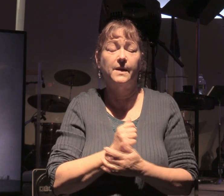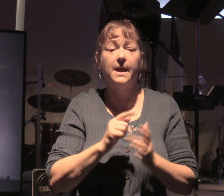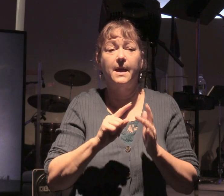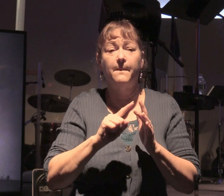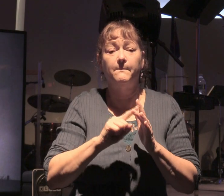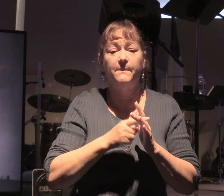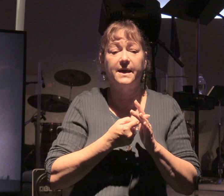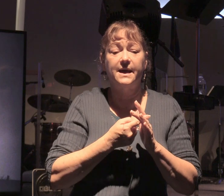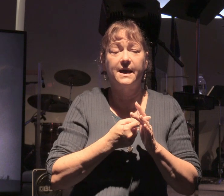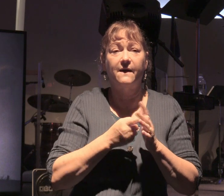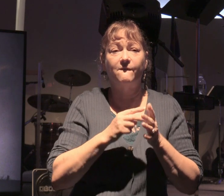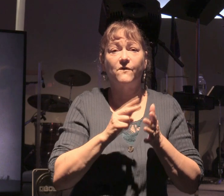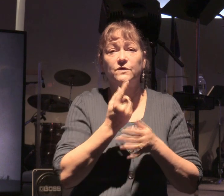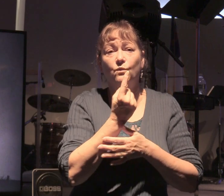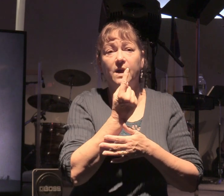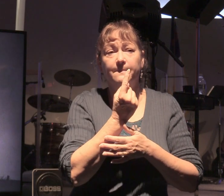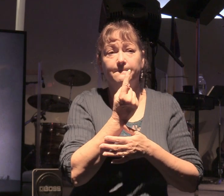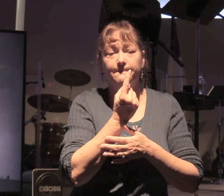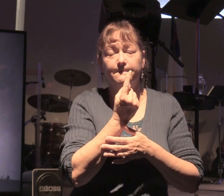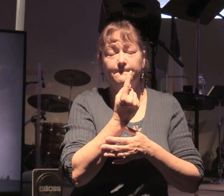Beginning in verse 1.